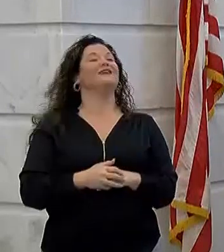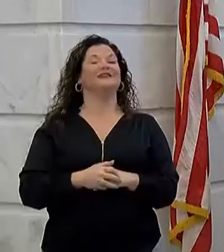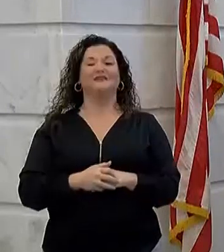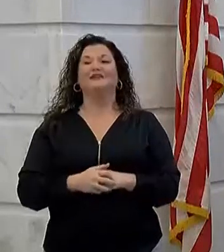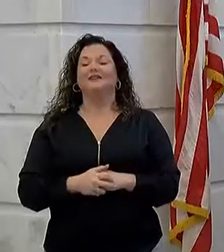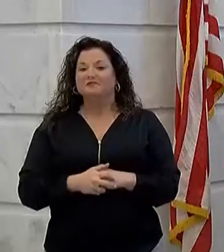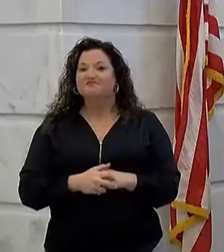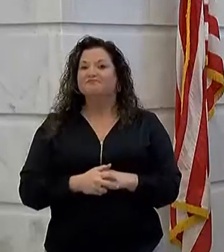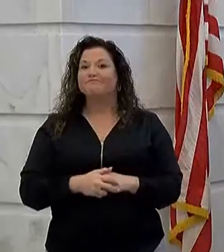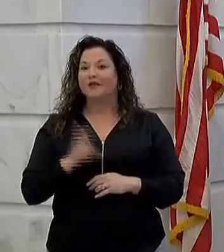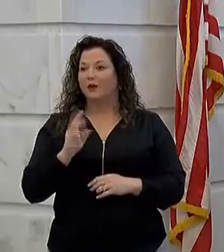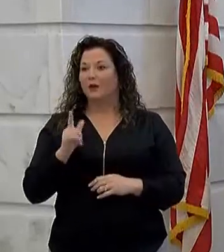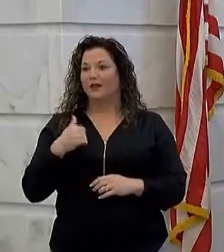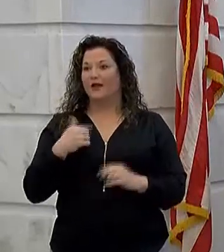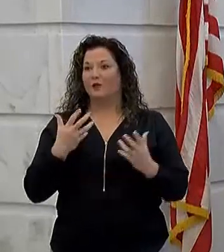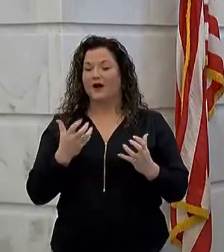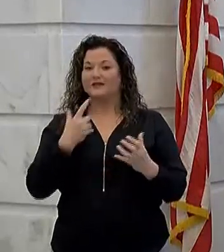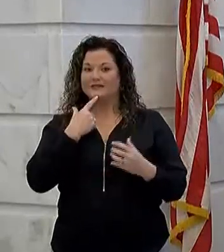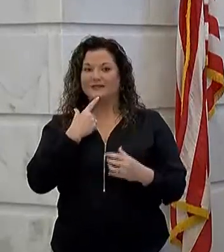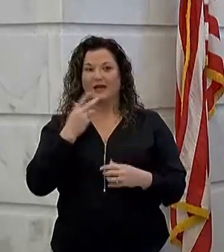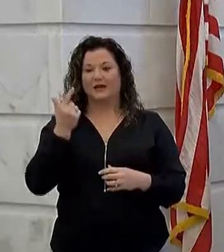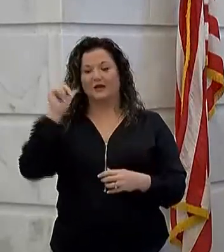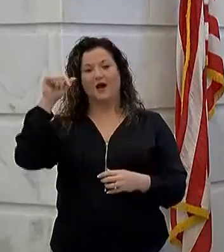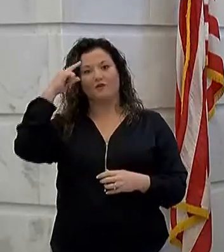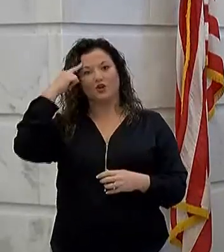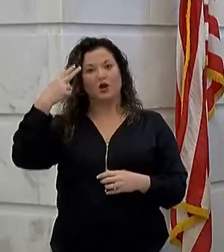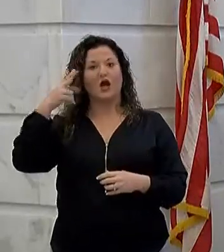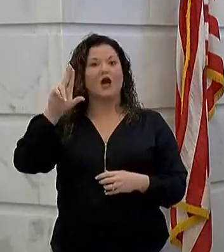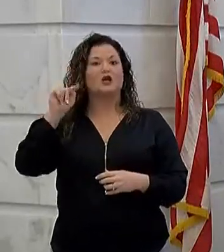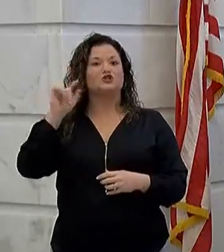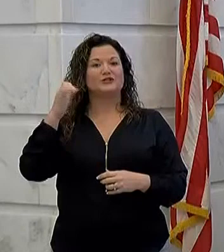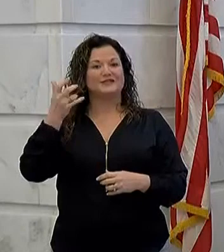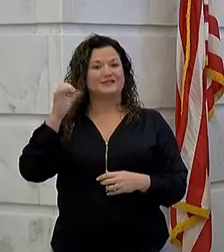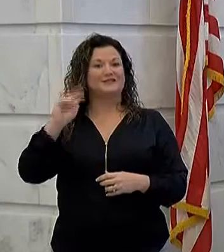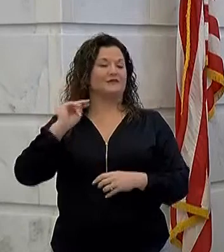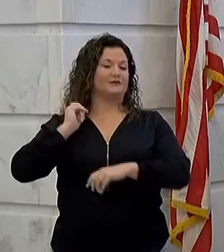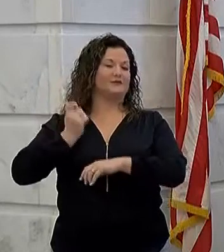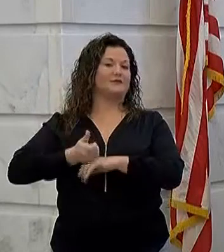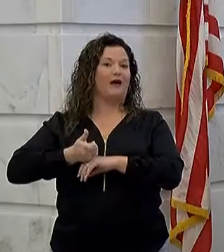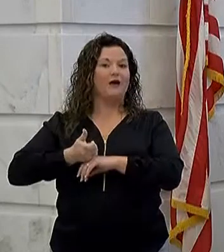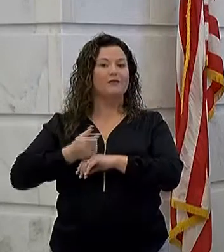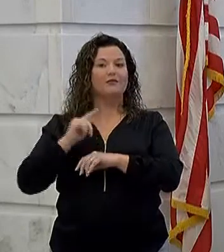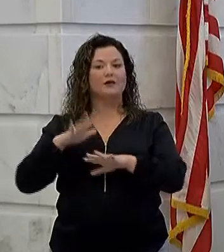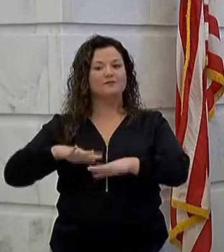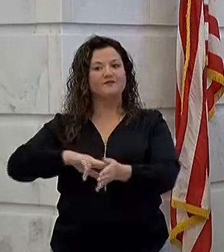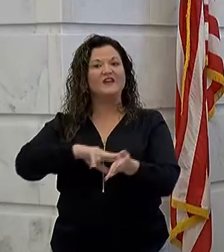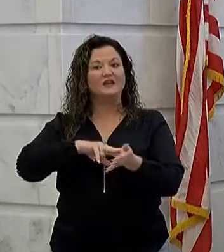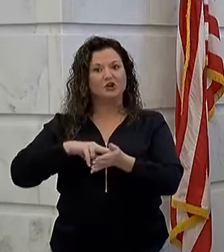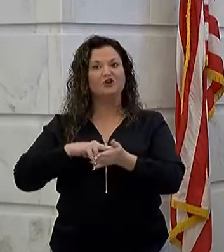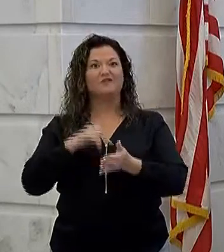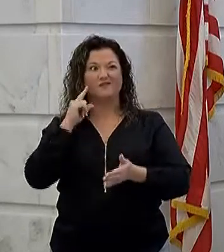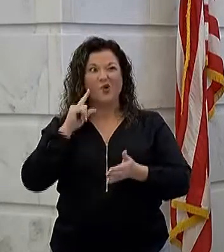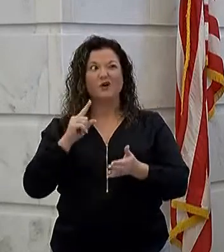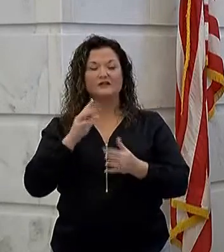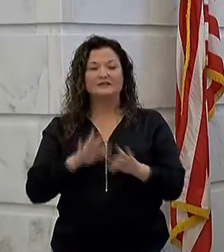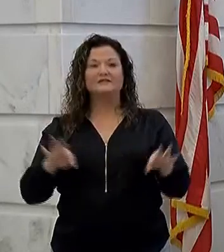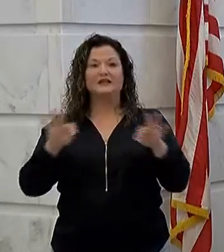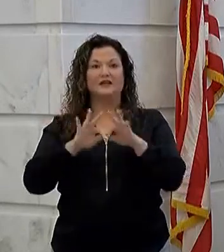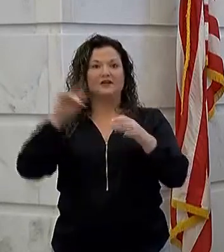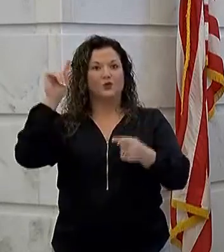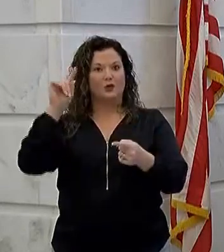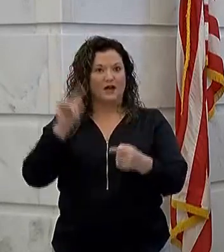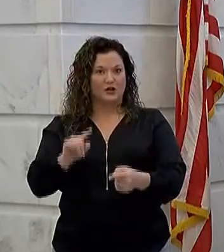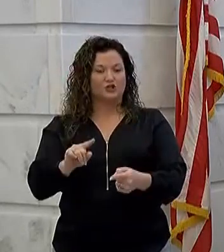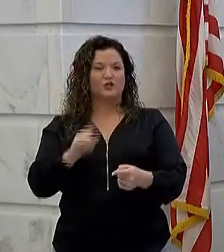Well, I would just say that I think Governor Hutchinson has set the tone over his administration to look to make significant reductions when it comes to